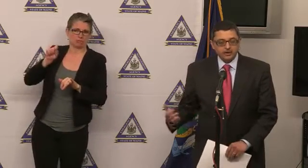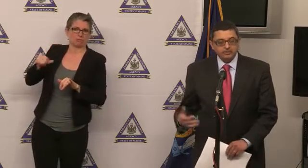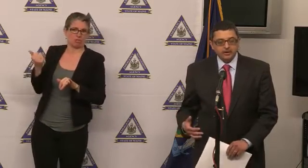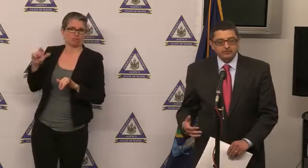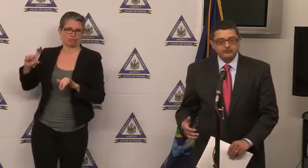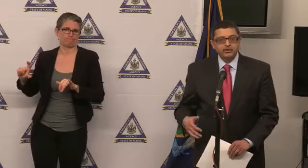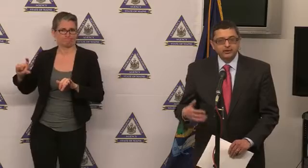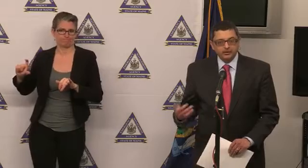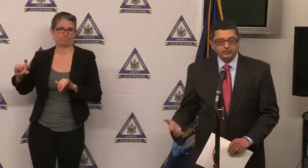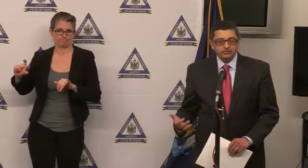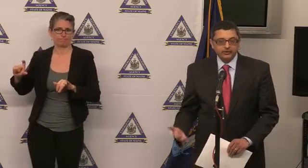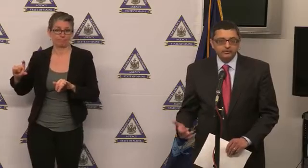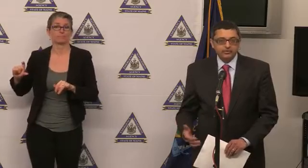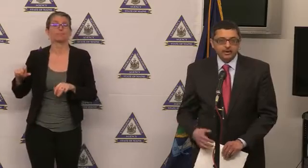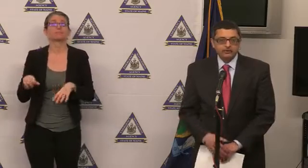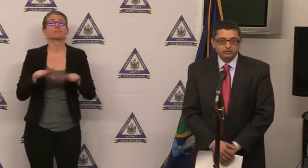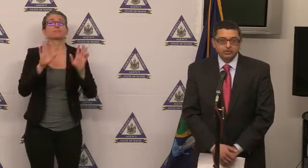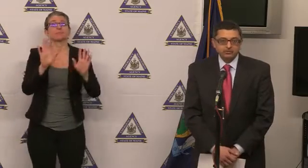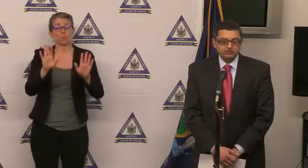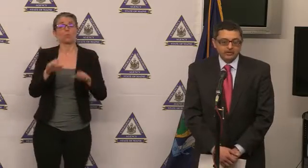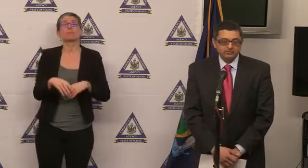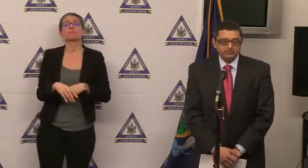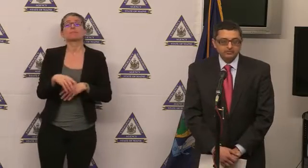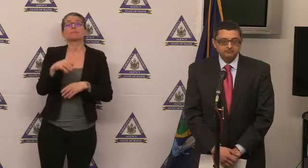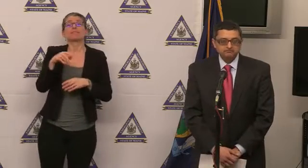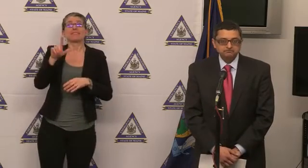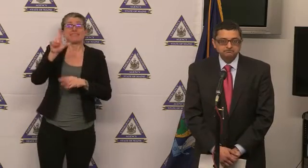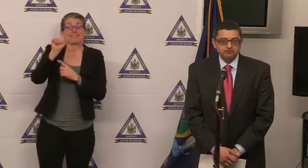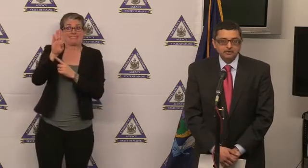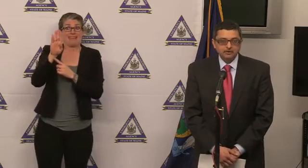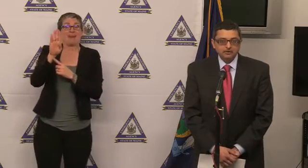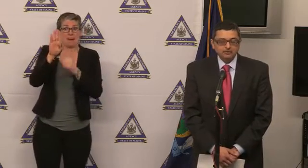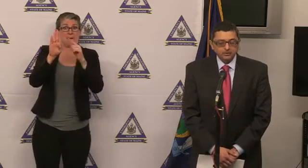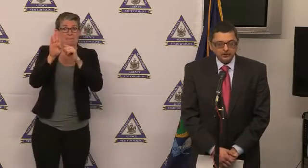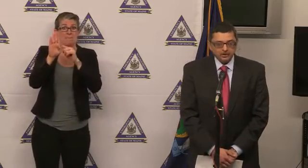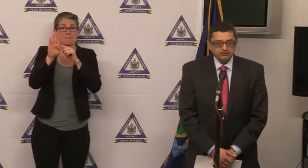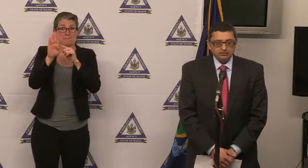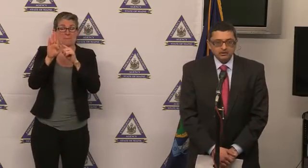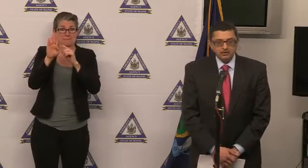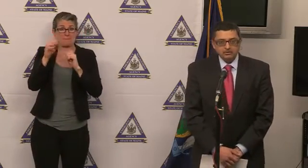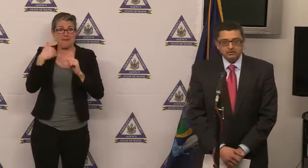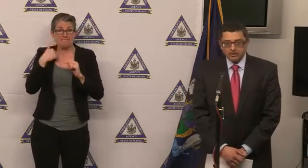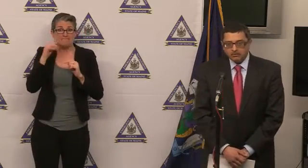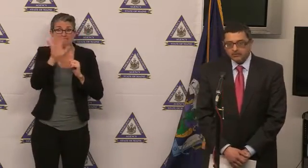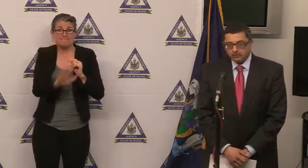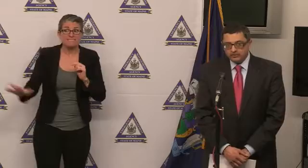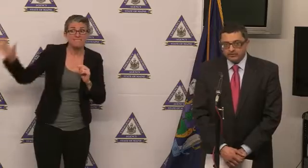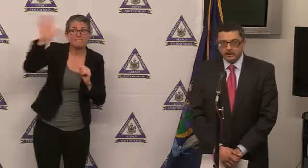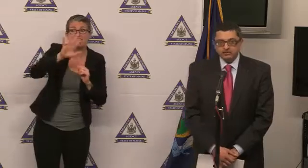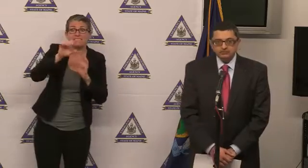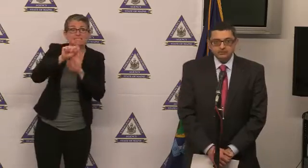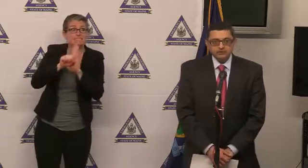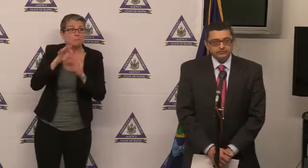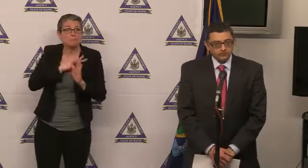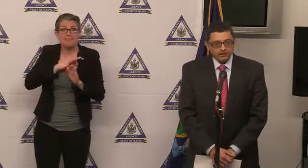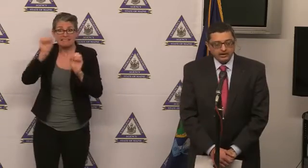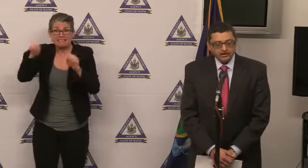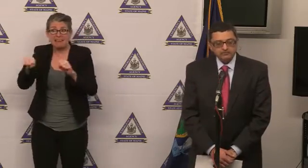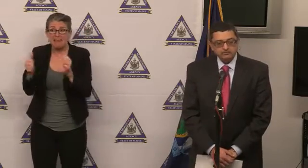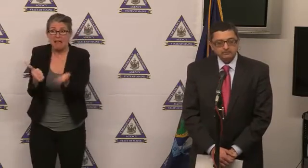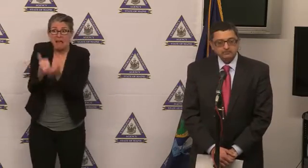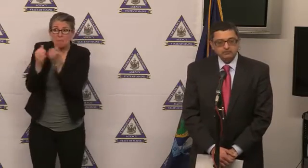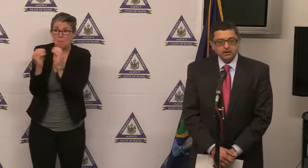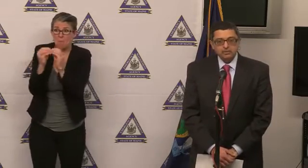them help us get results back as quickly as possible. So again, the number that we've got is too